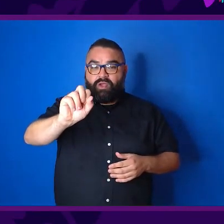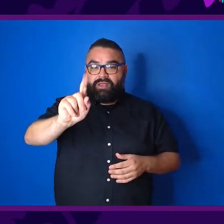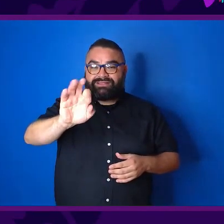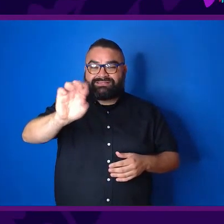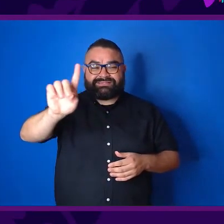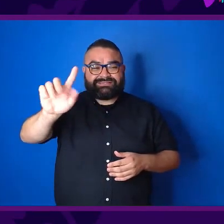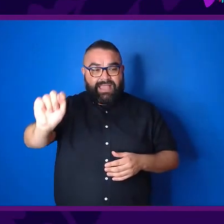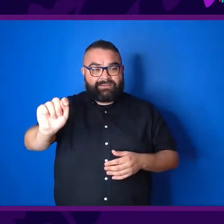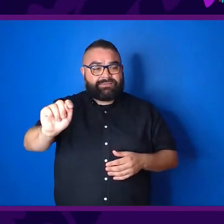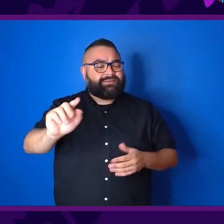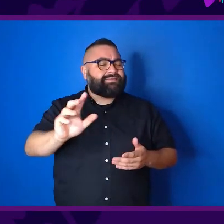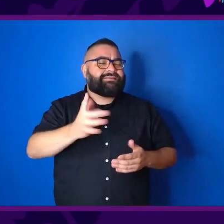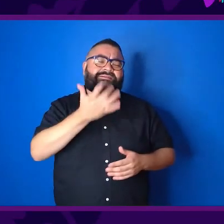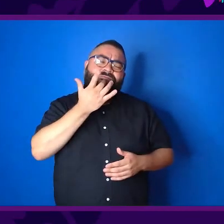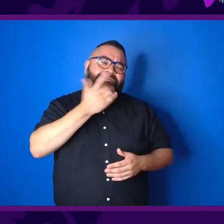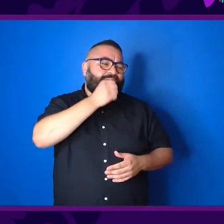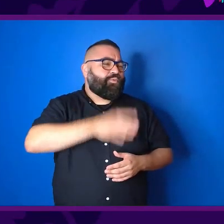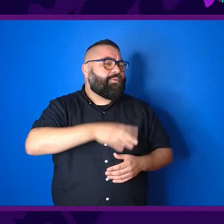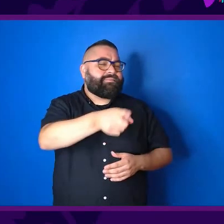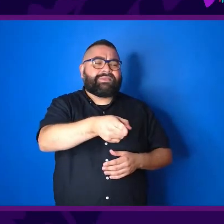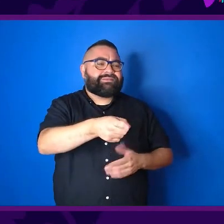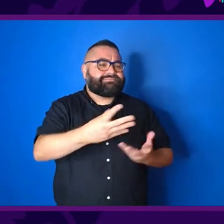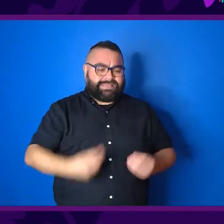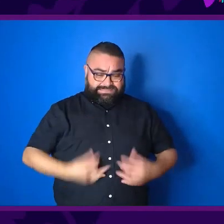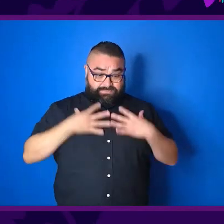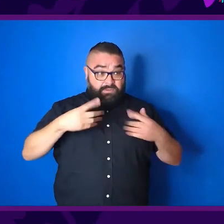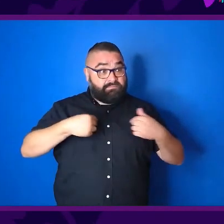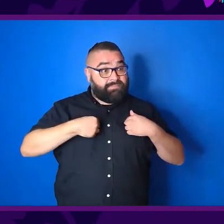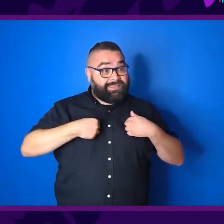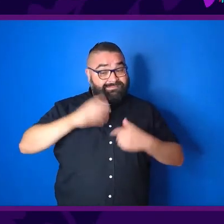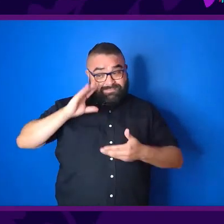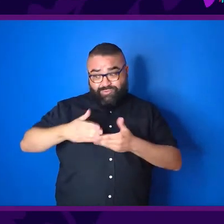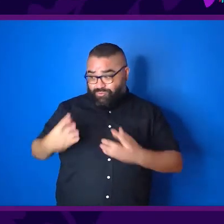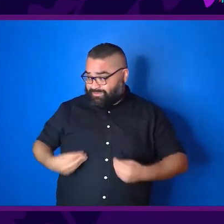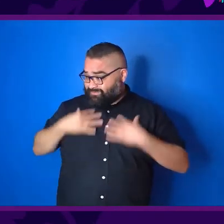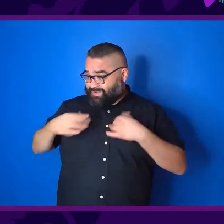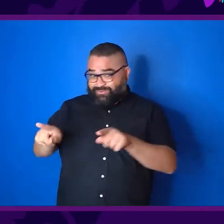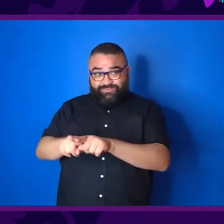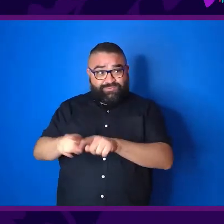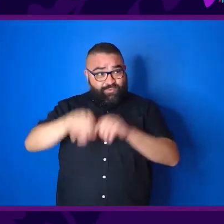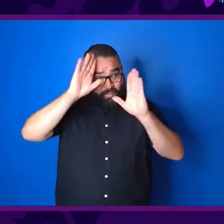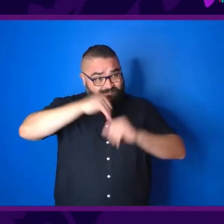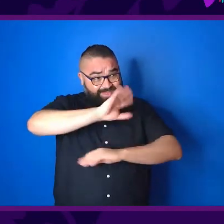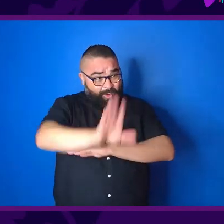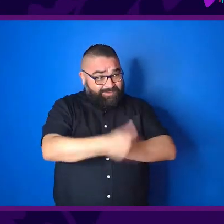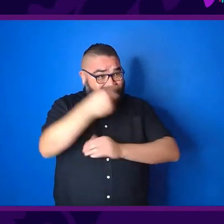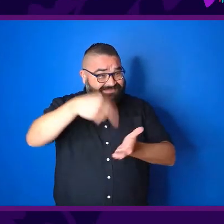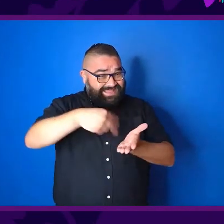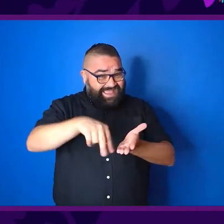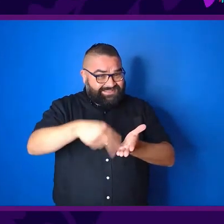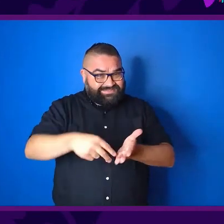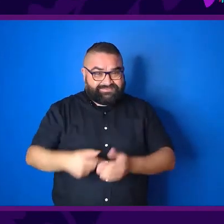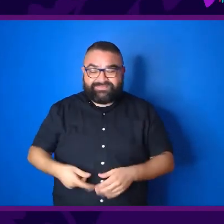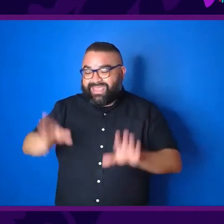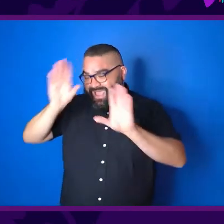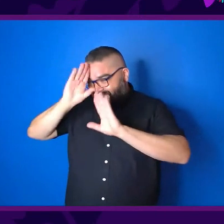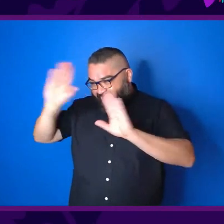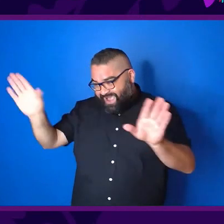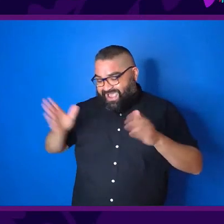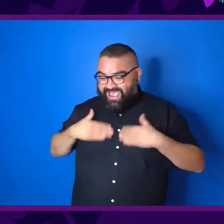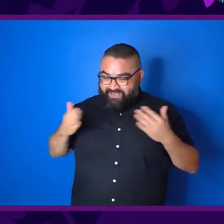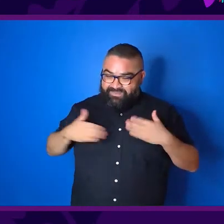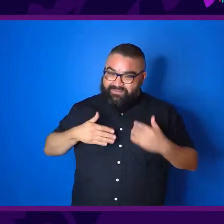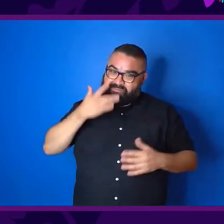me and my daughter. I hope you spend the whole night dancing. Hi, happy birthday, Dolores Huerta. You are one of